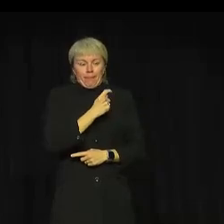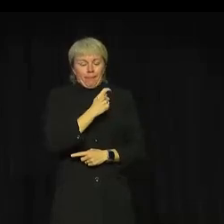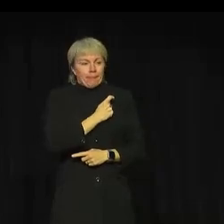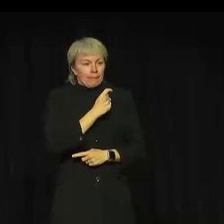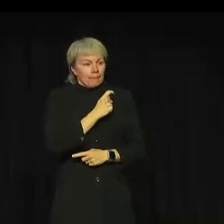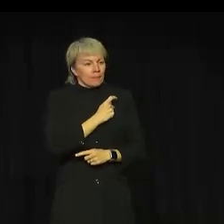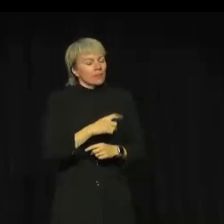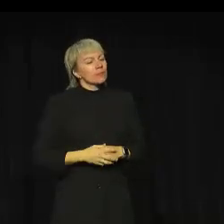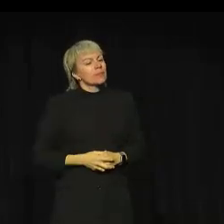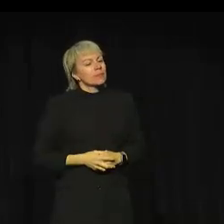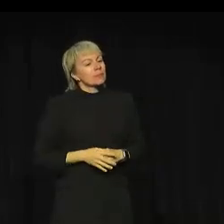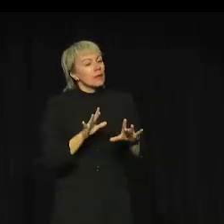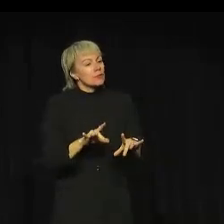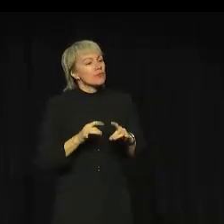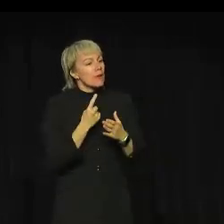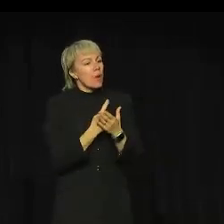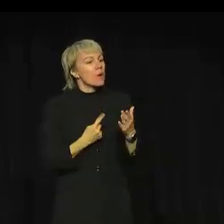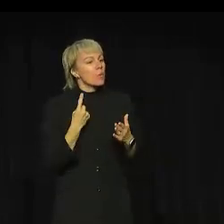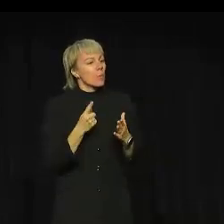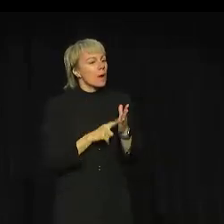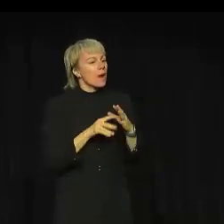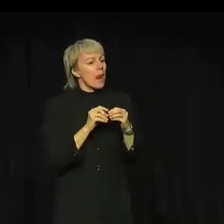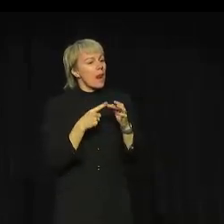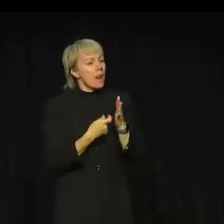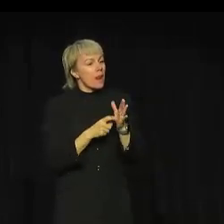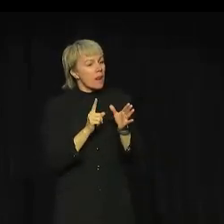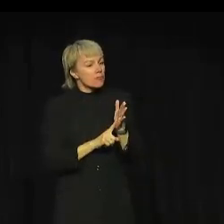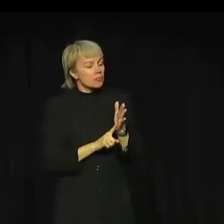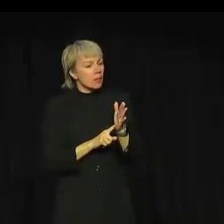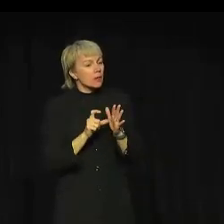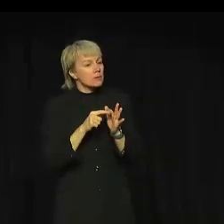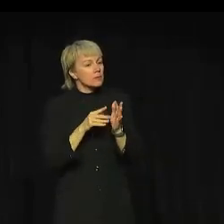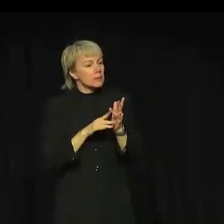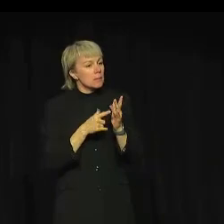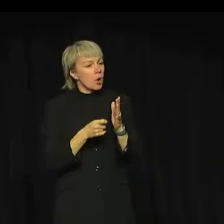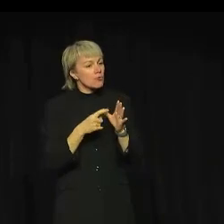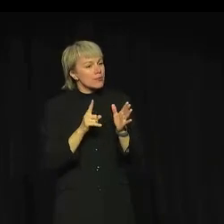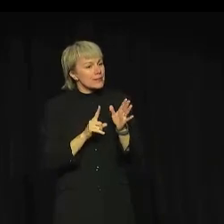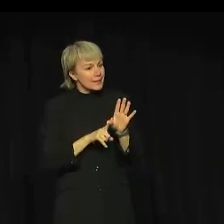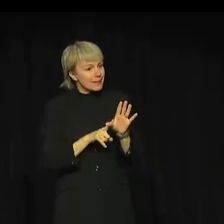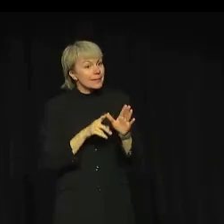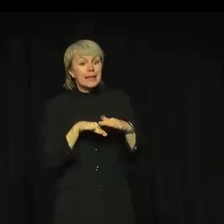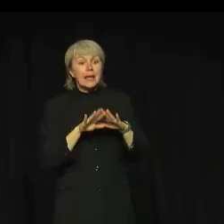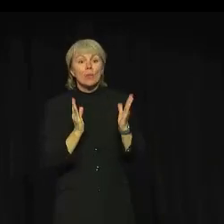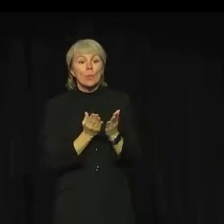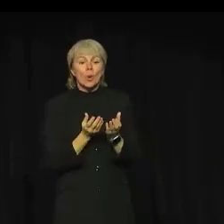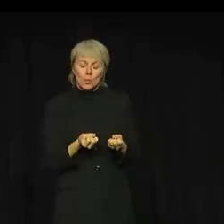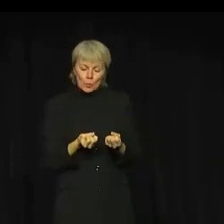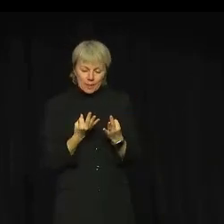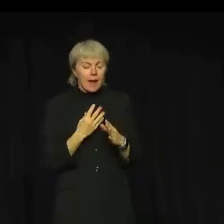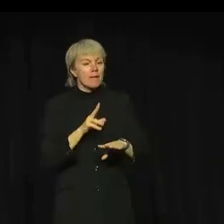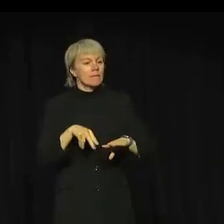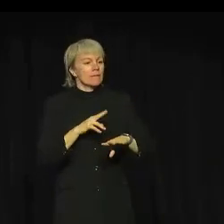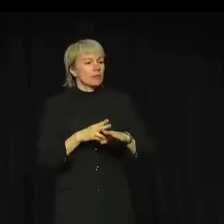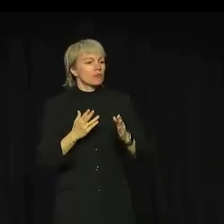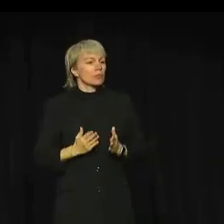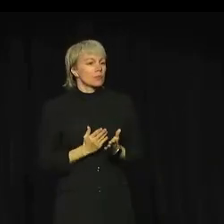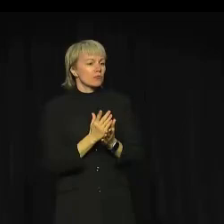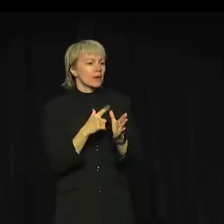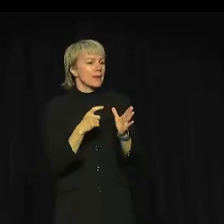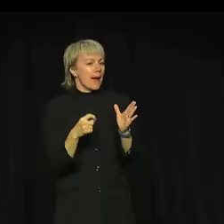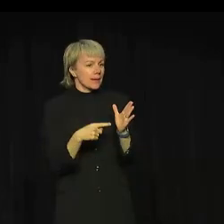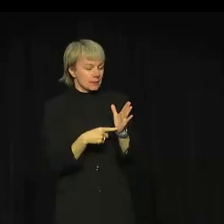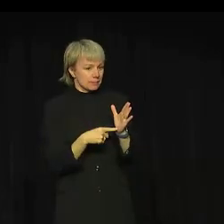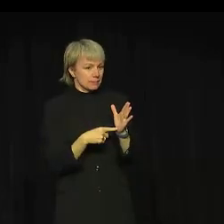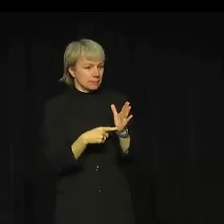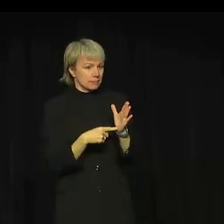Australia is the only liberal democracy in the world without a Bill of Rights or even a federal Human Rights Act. This is, of course, the familiar catch cry